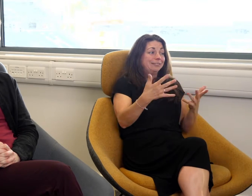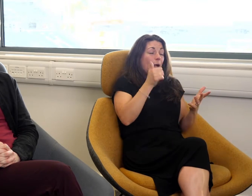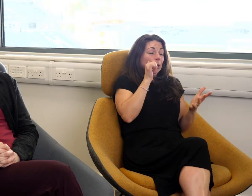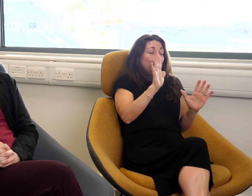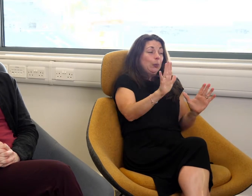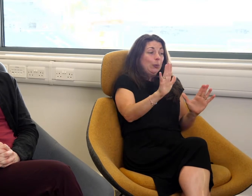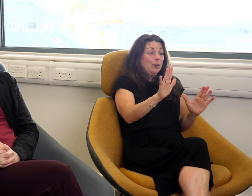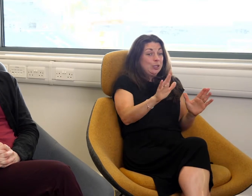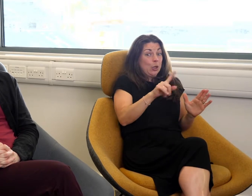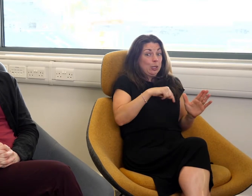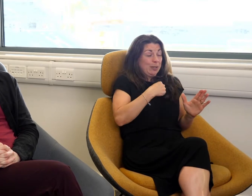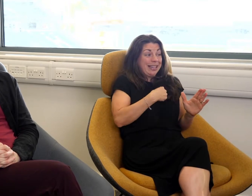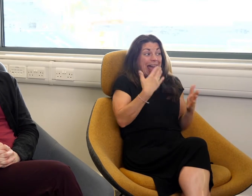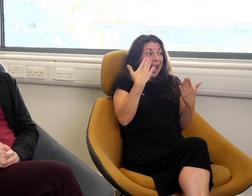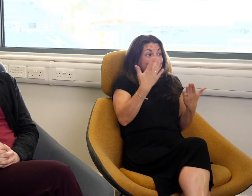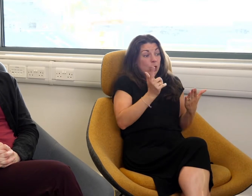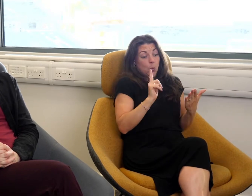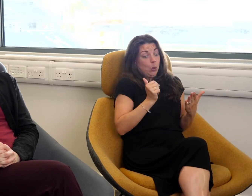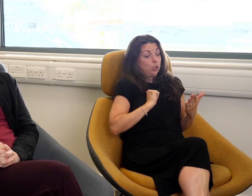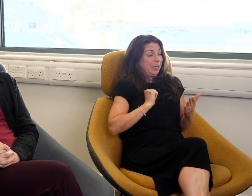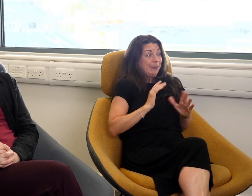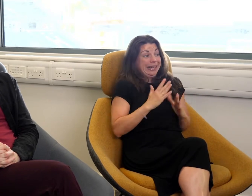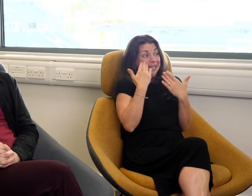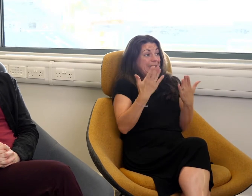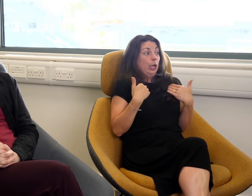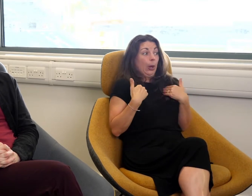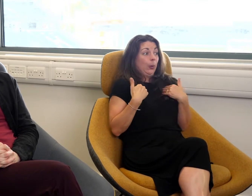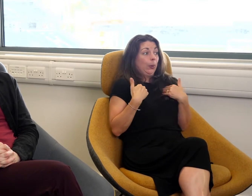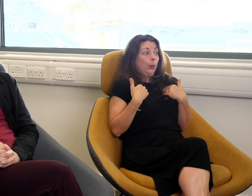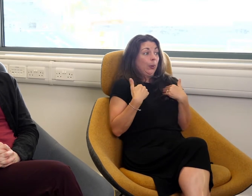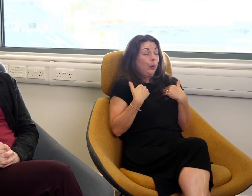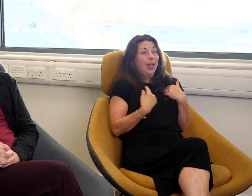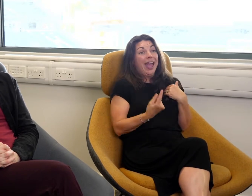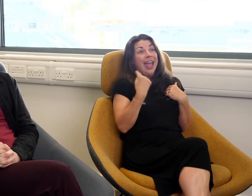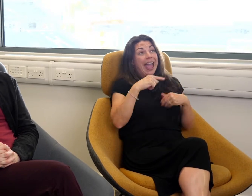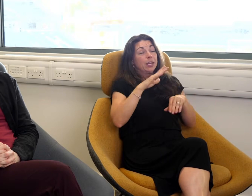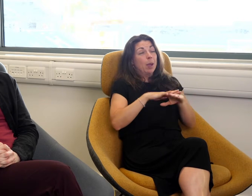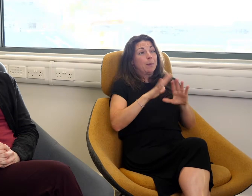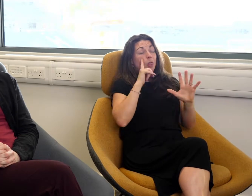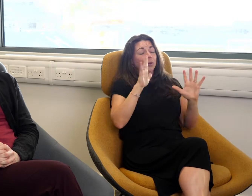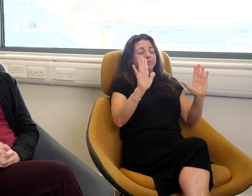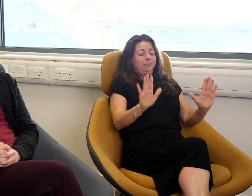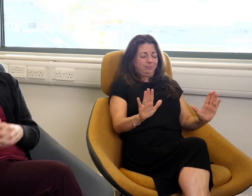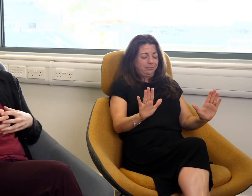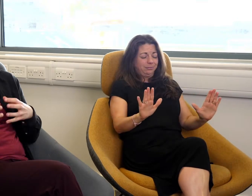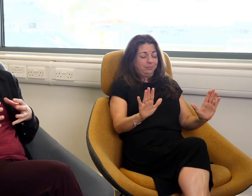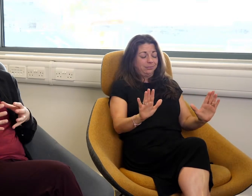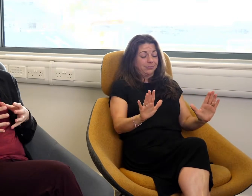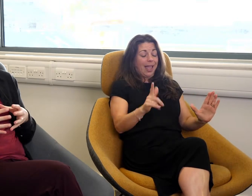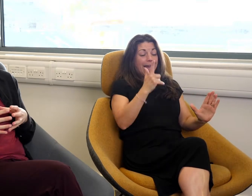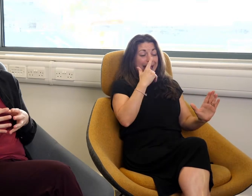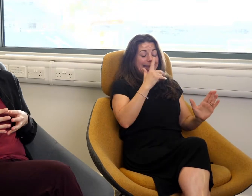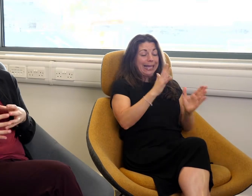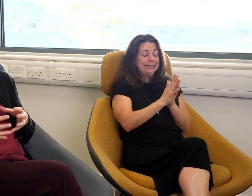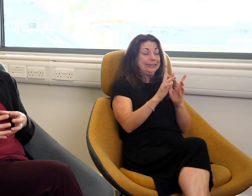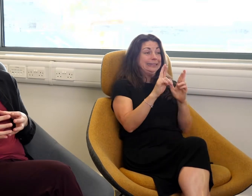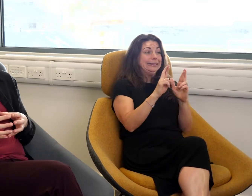answer. And I kind of had a moment where I thought to myself, well, look, I can either kind of get my hopes up, think I can do it, and